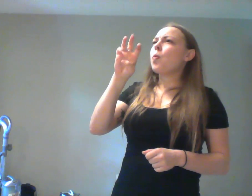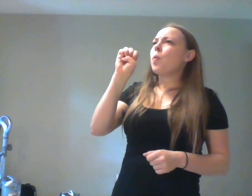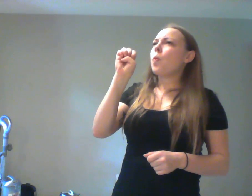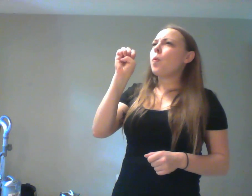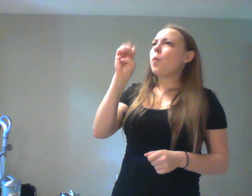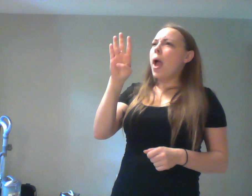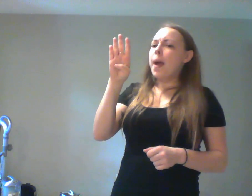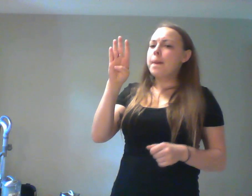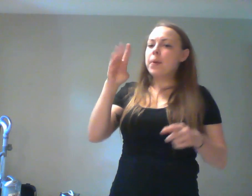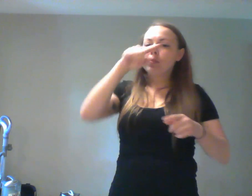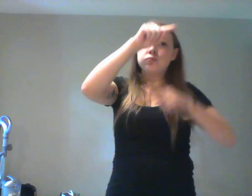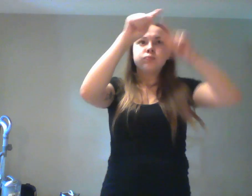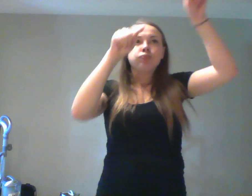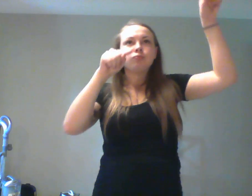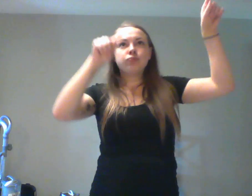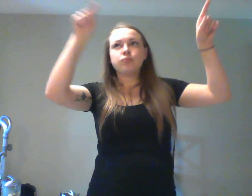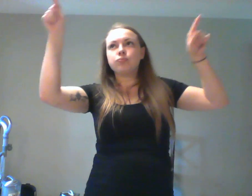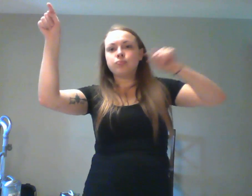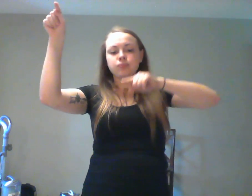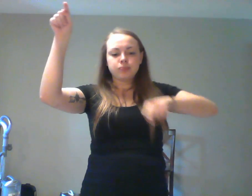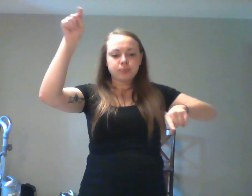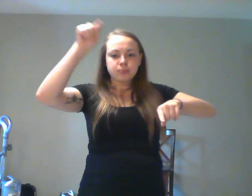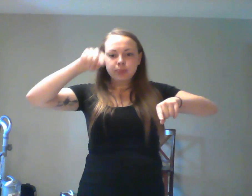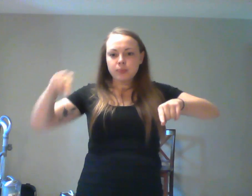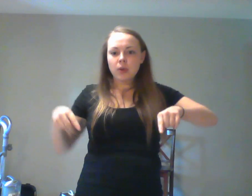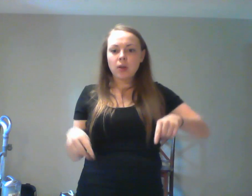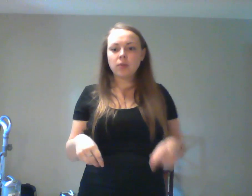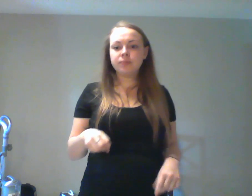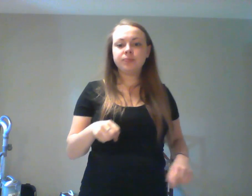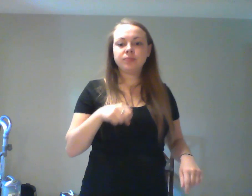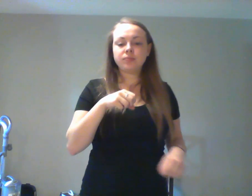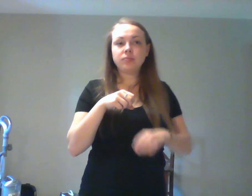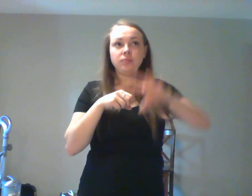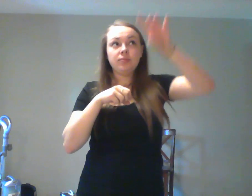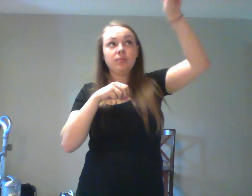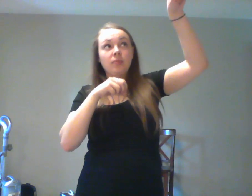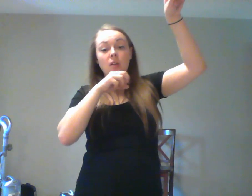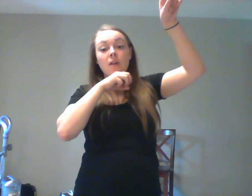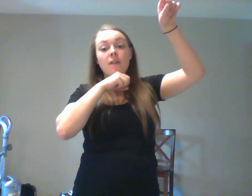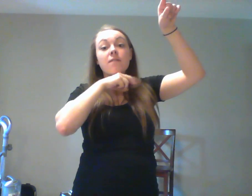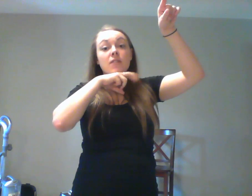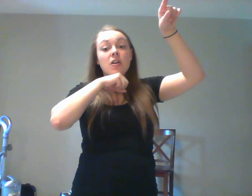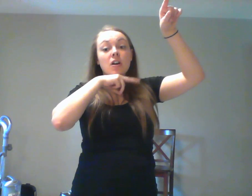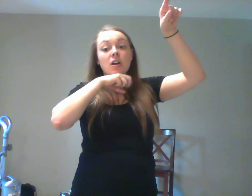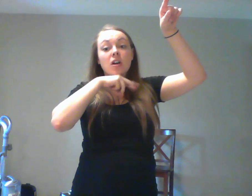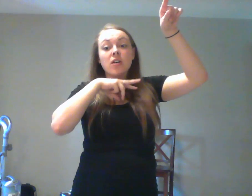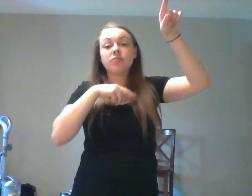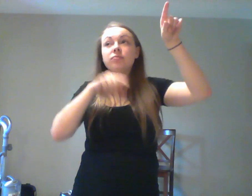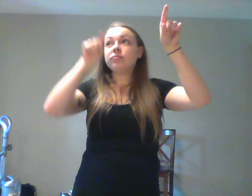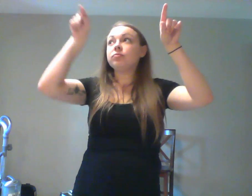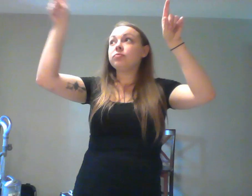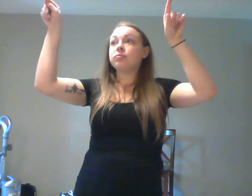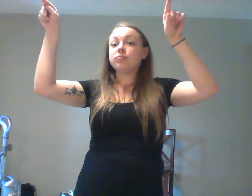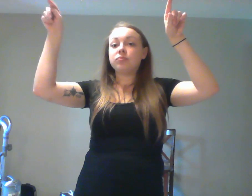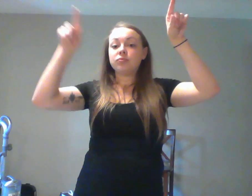toad. And we know in the middle of our web, we always put the, think about it. Think about